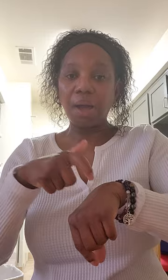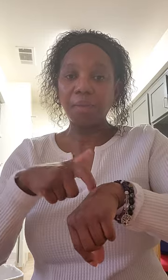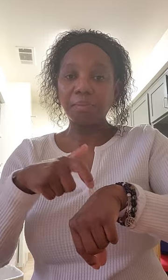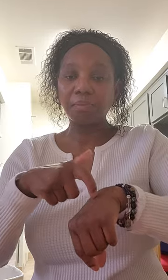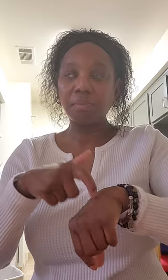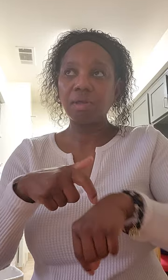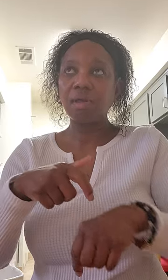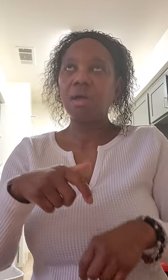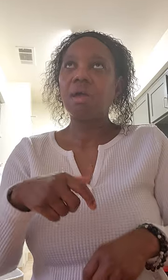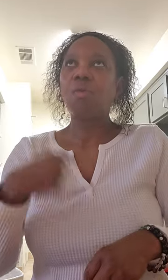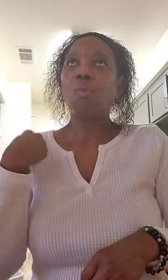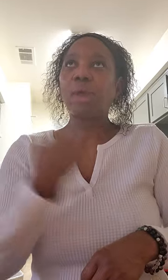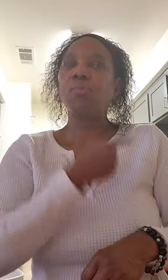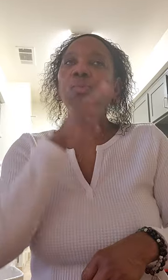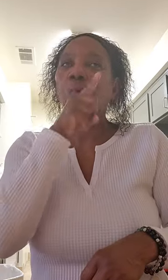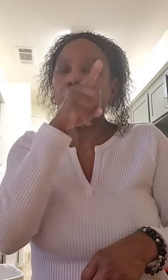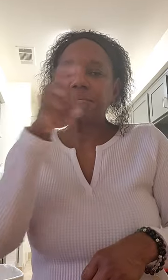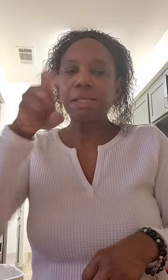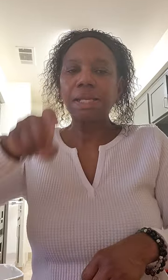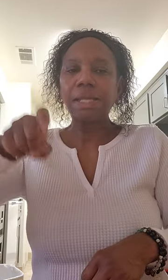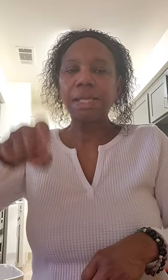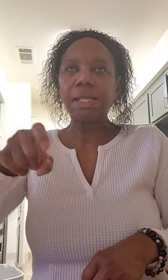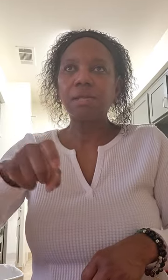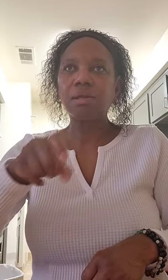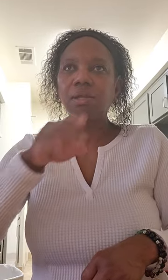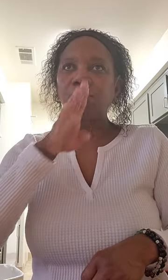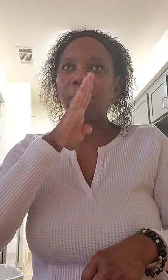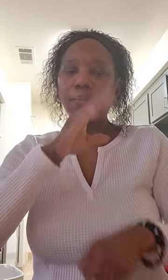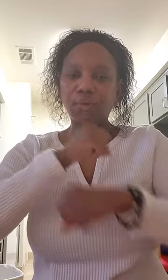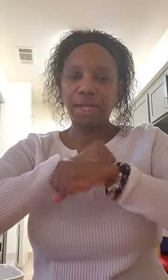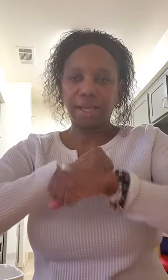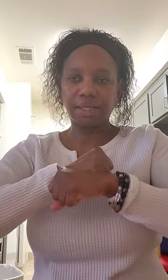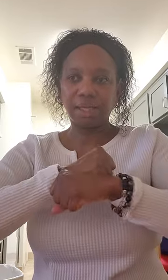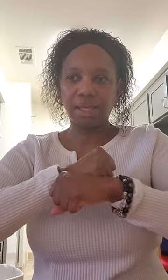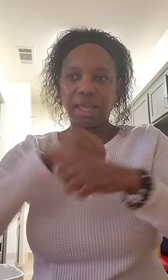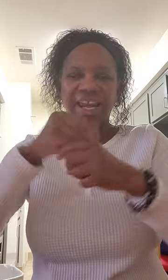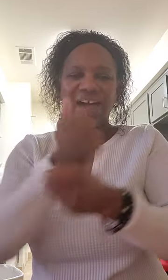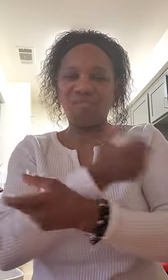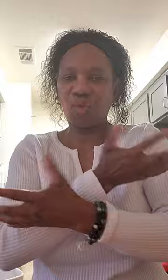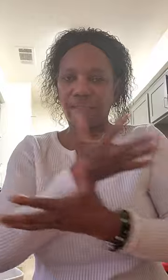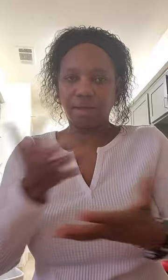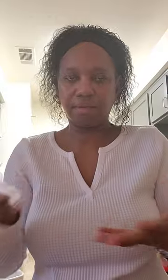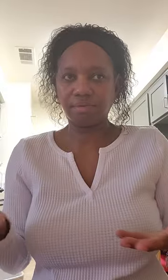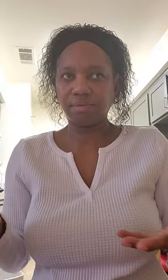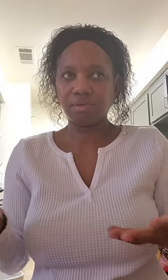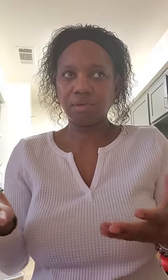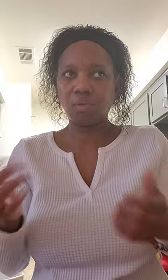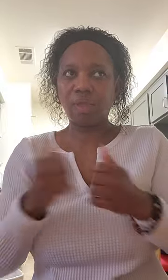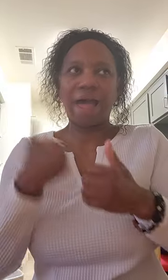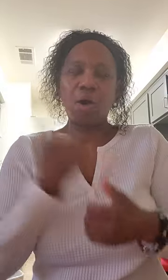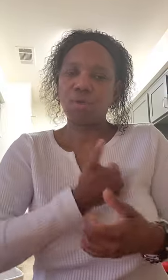we really need to be protected in everything with our